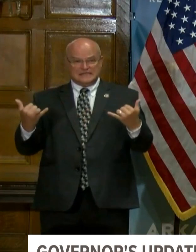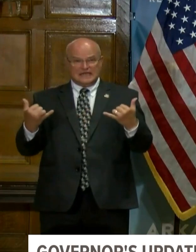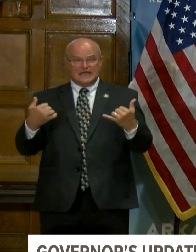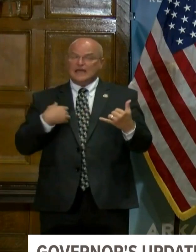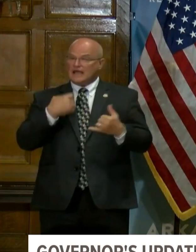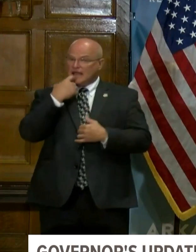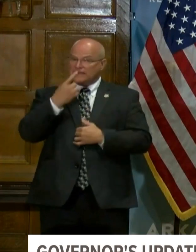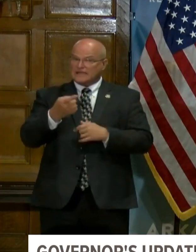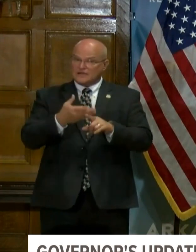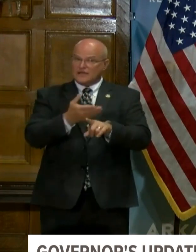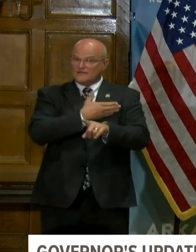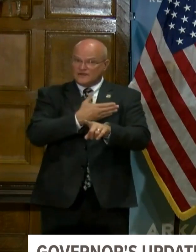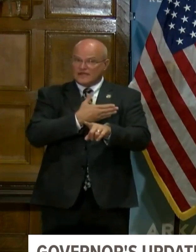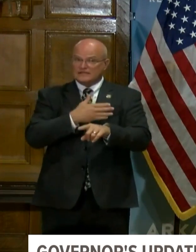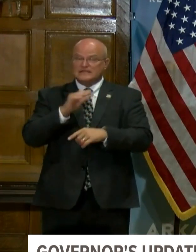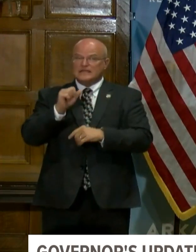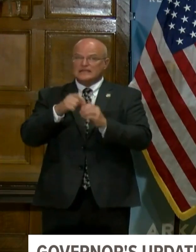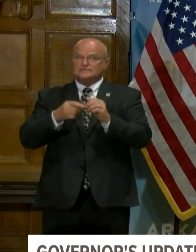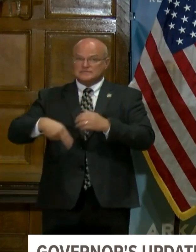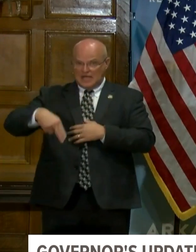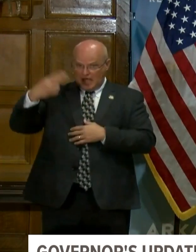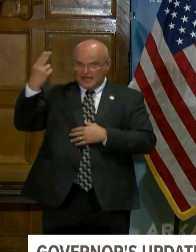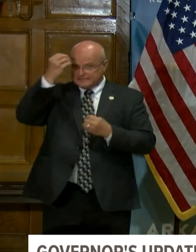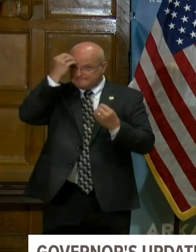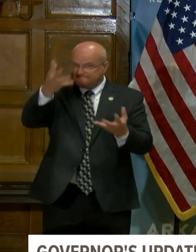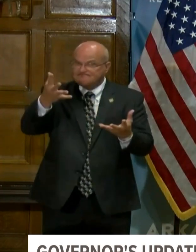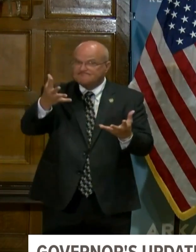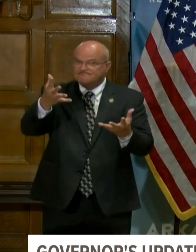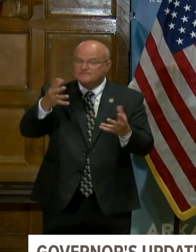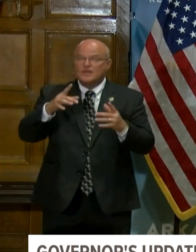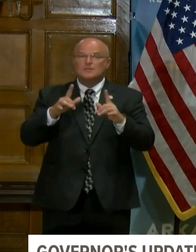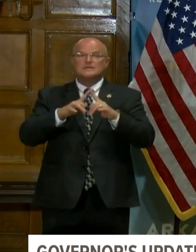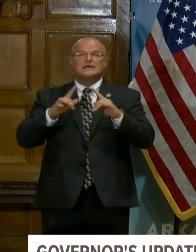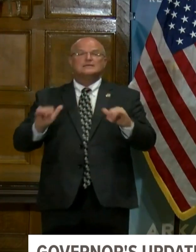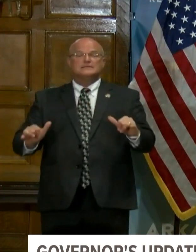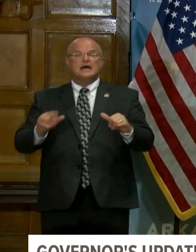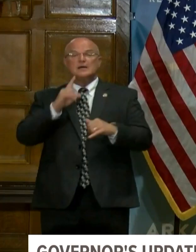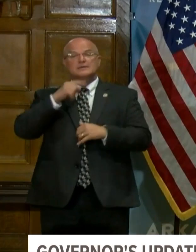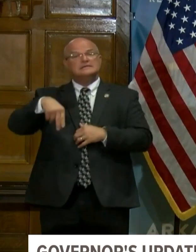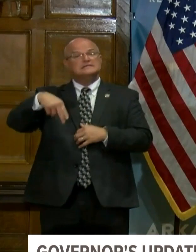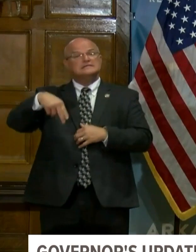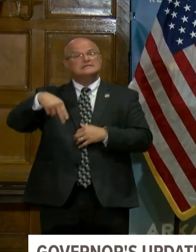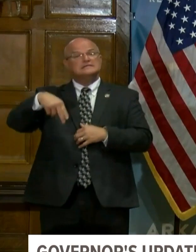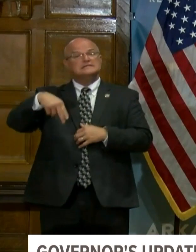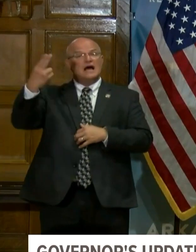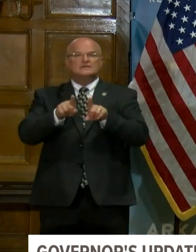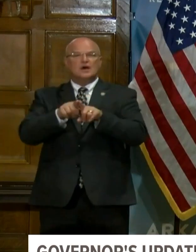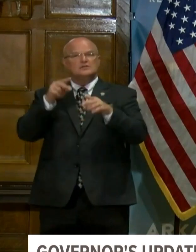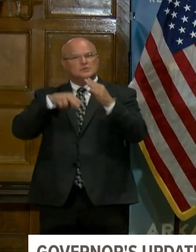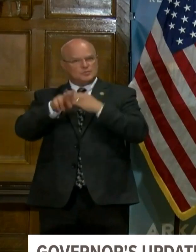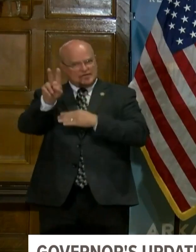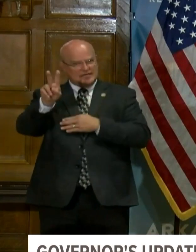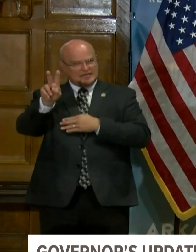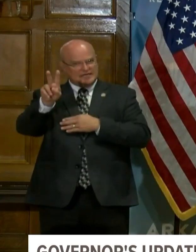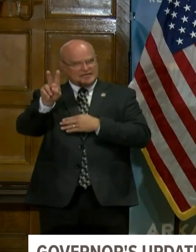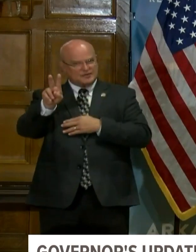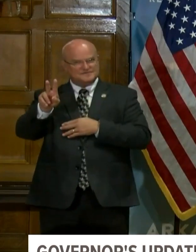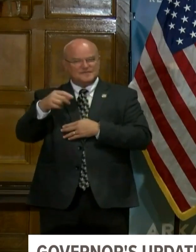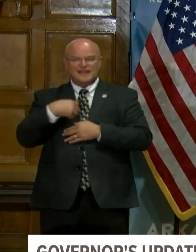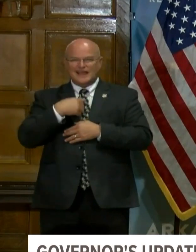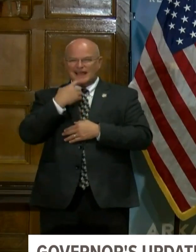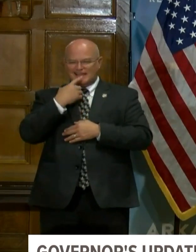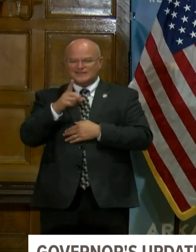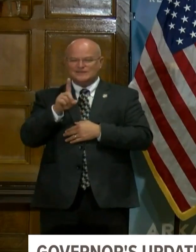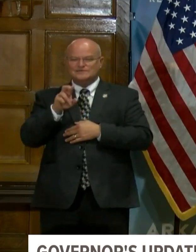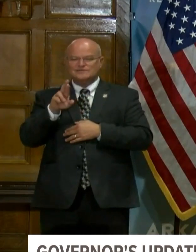and I'll tell you in advance that the case number is high, but at the same time it is high, it is also predictable. I told